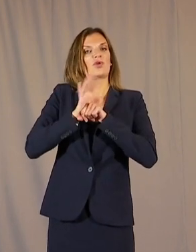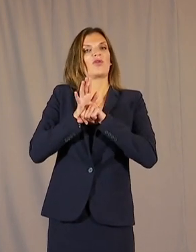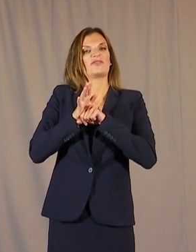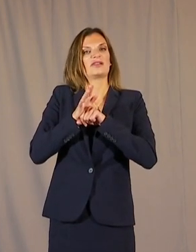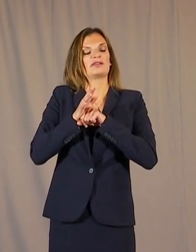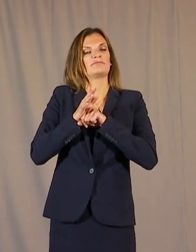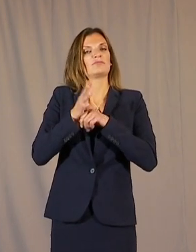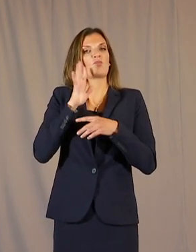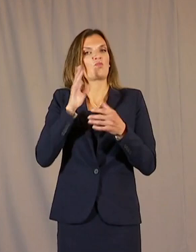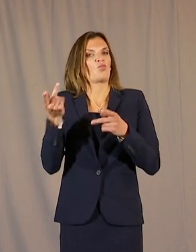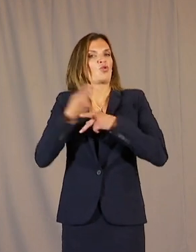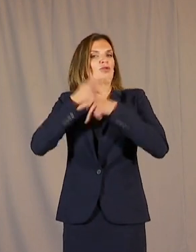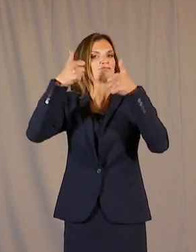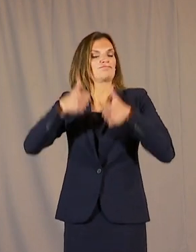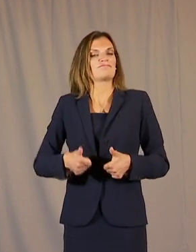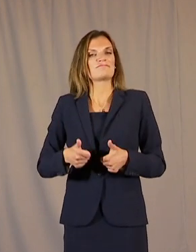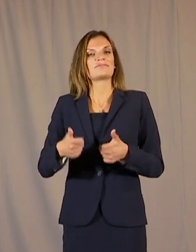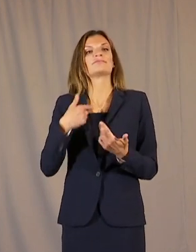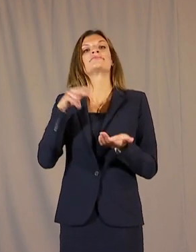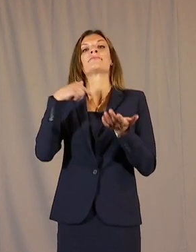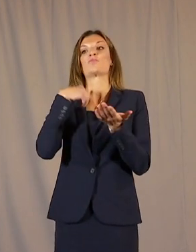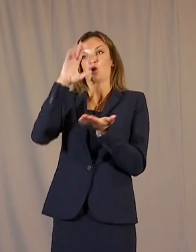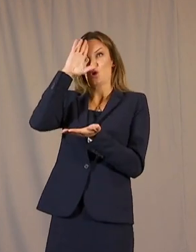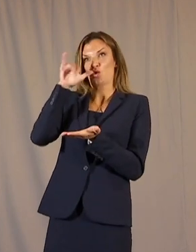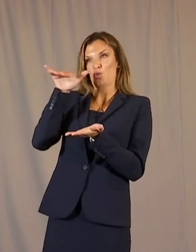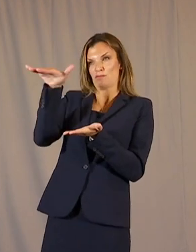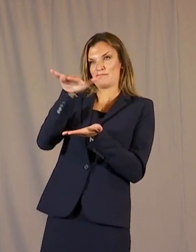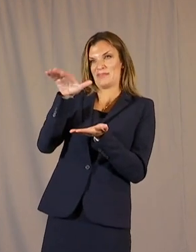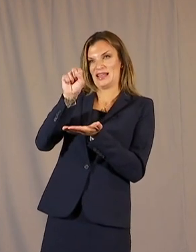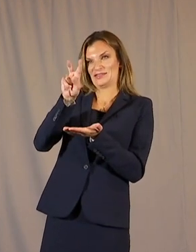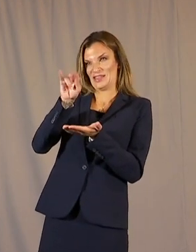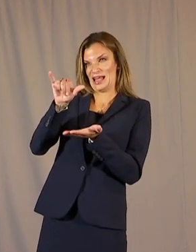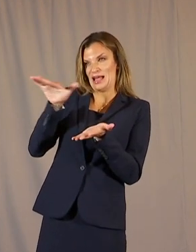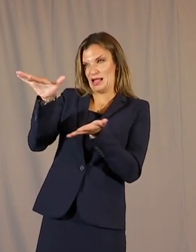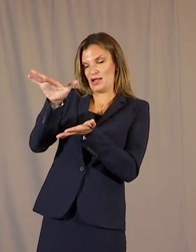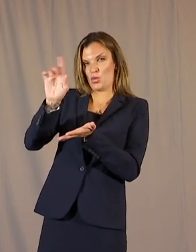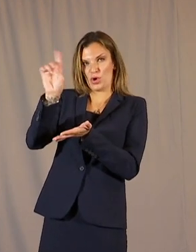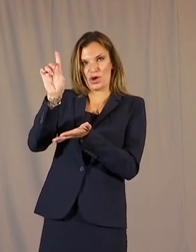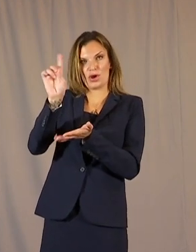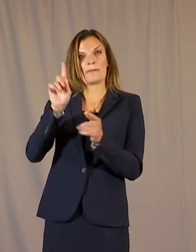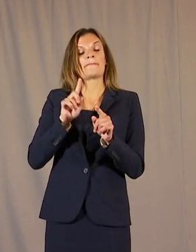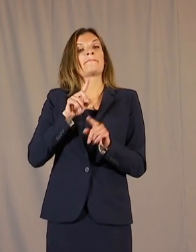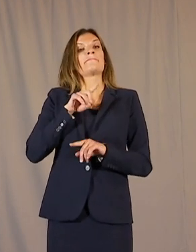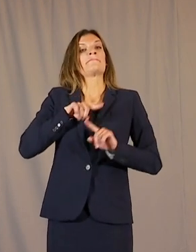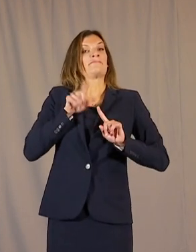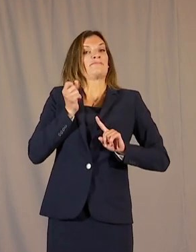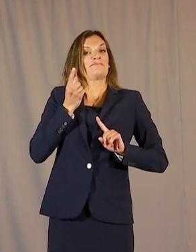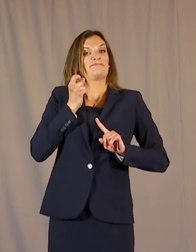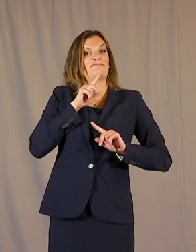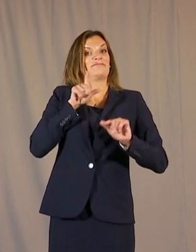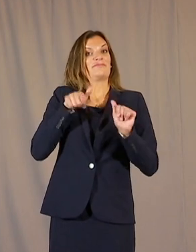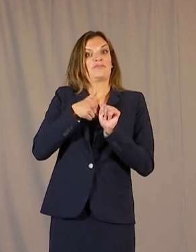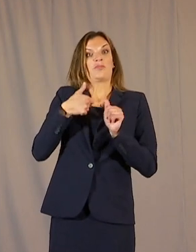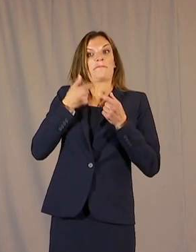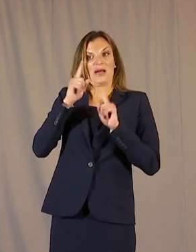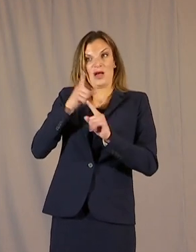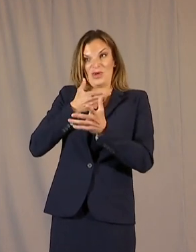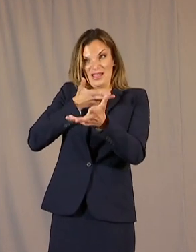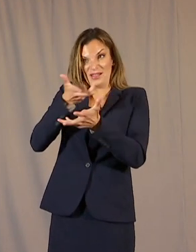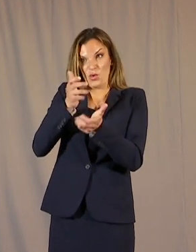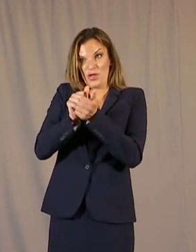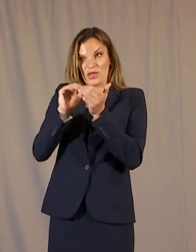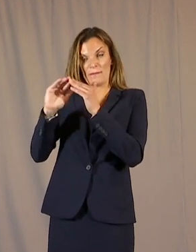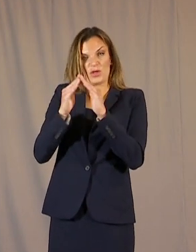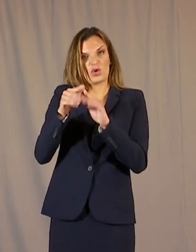knew where we wanted to go based on those needs. But it was not until we spoke with the community for them to validate and say